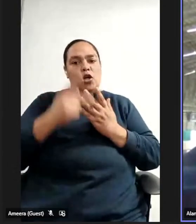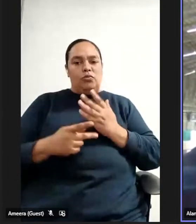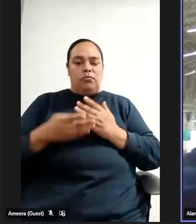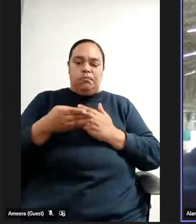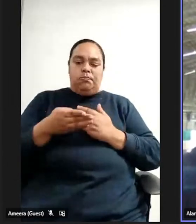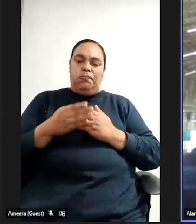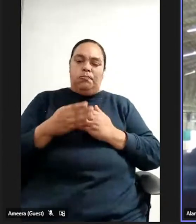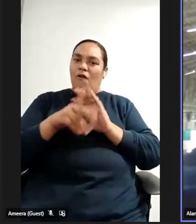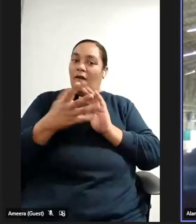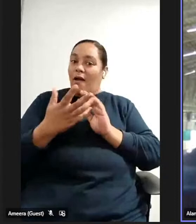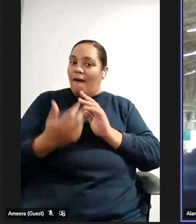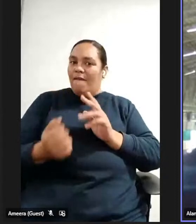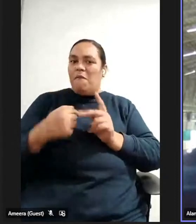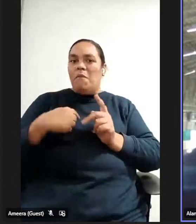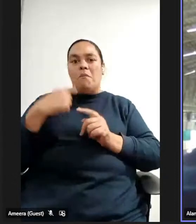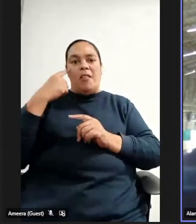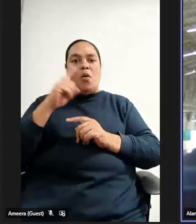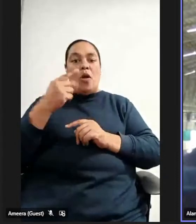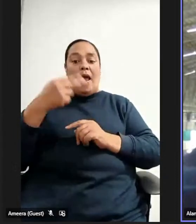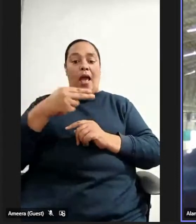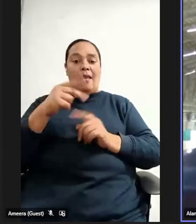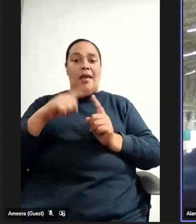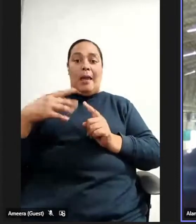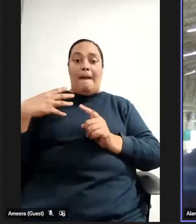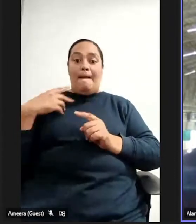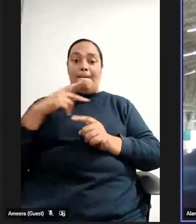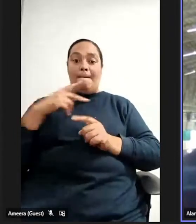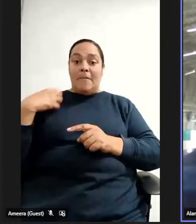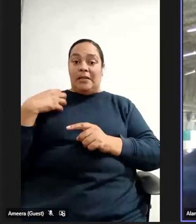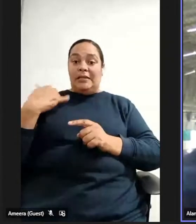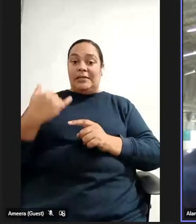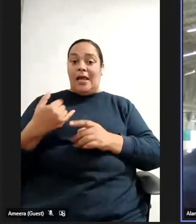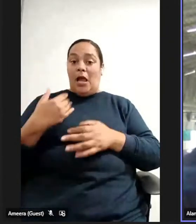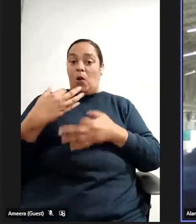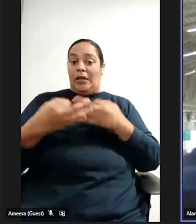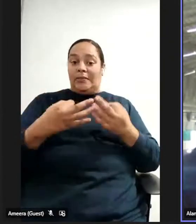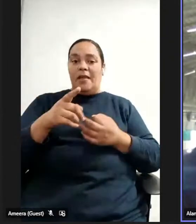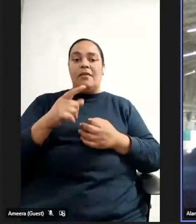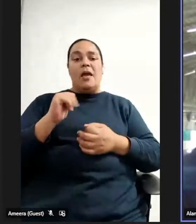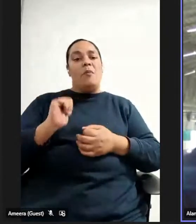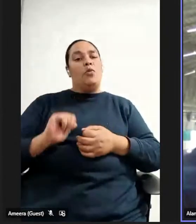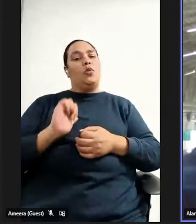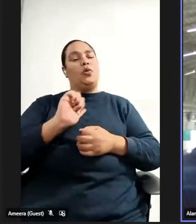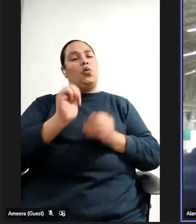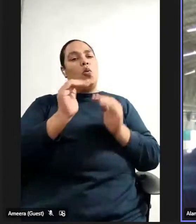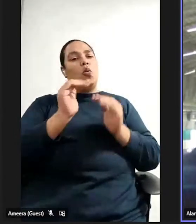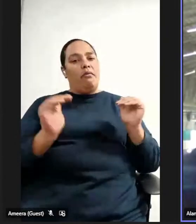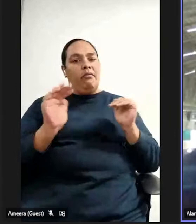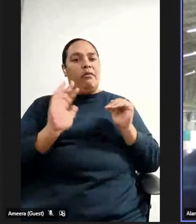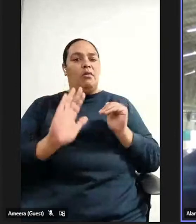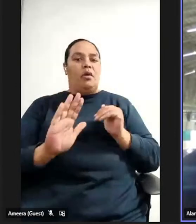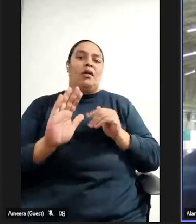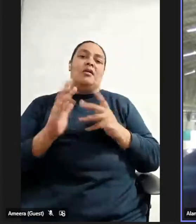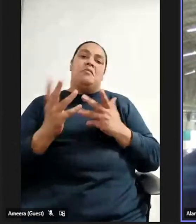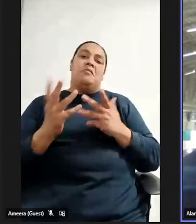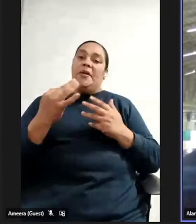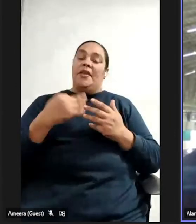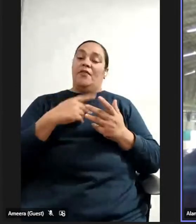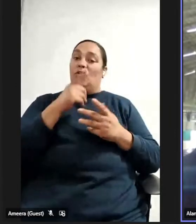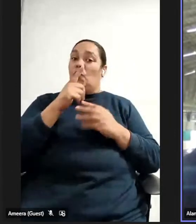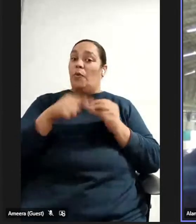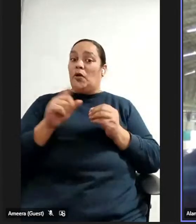think what Helen and the minister have just spoken about now at municipal level. If we spoke about those energy